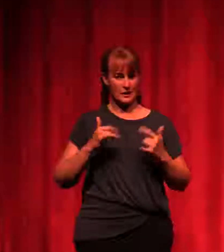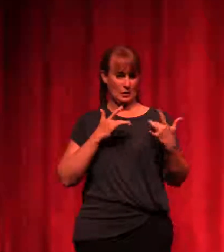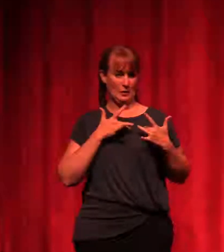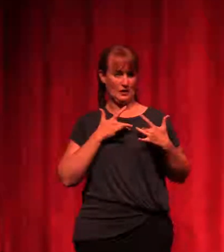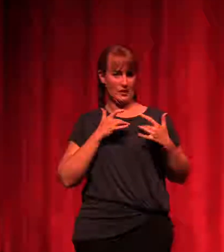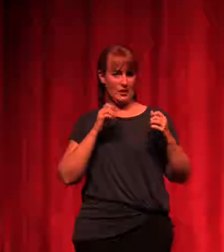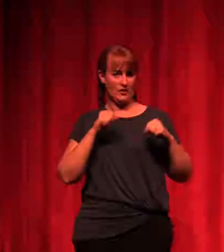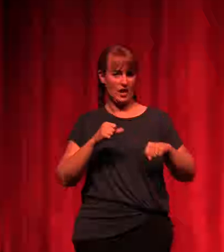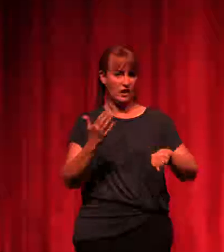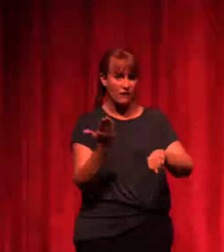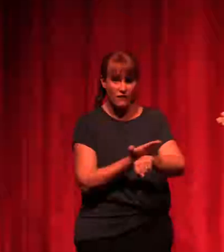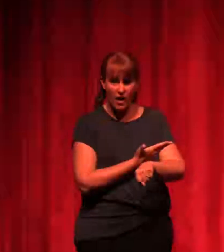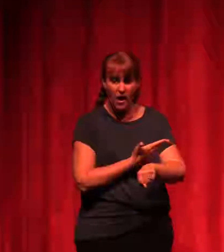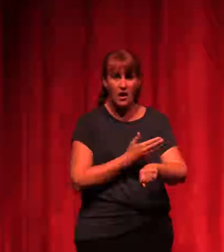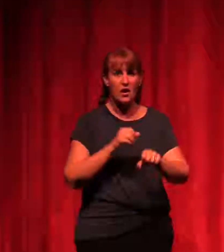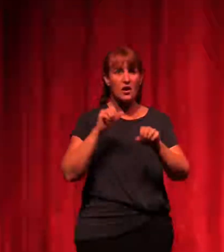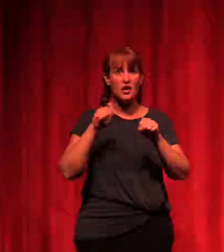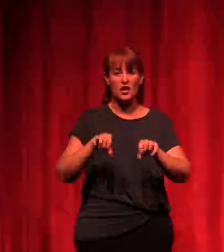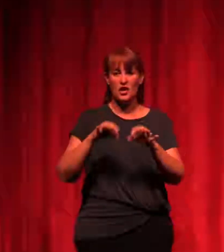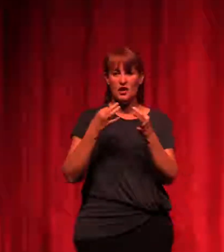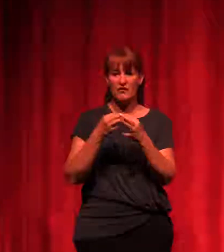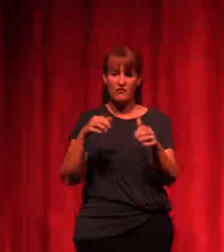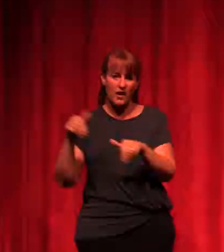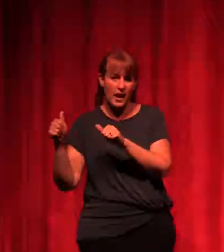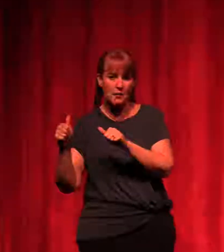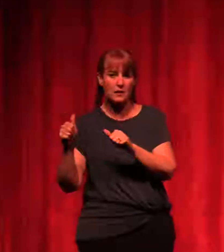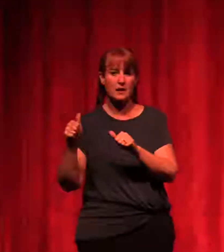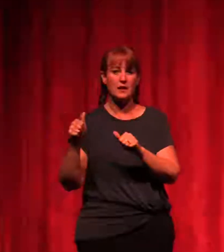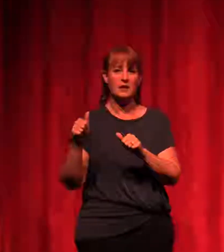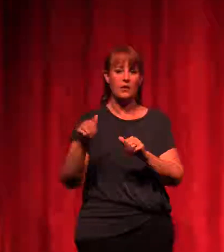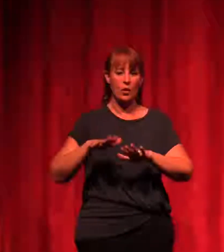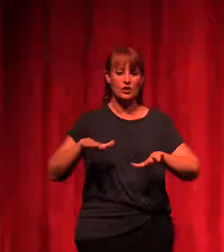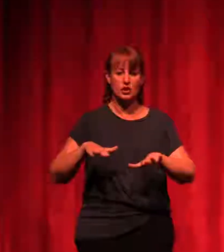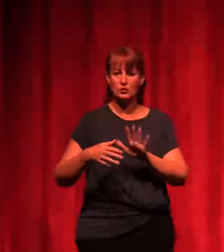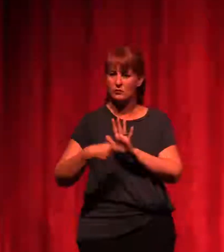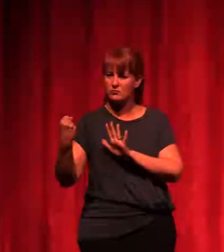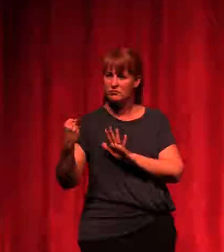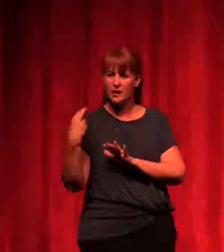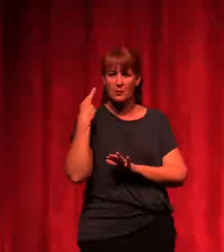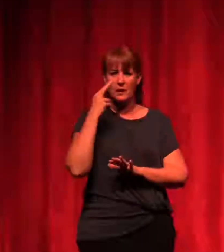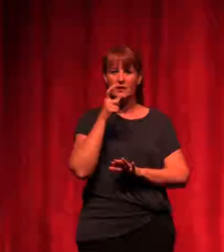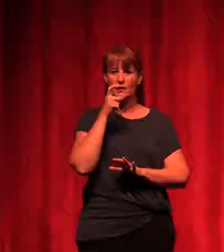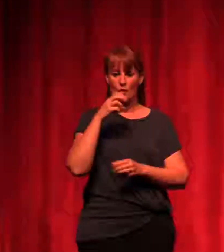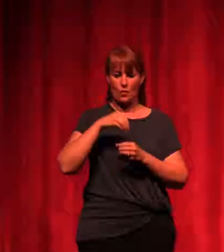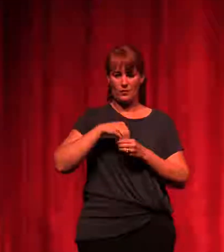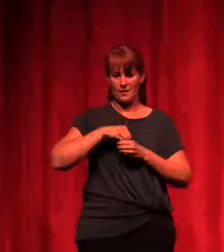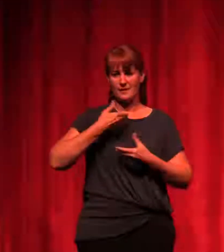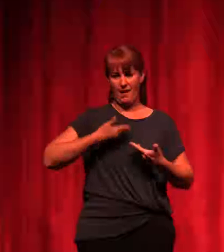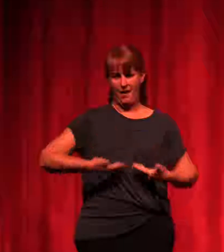could lose a job, lose a family, lose custody because of who they are inside.